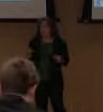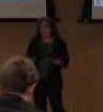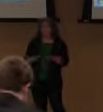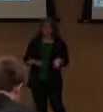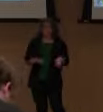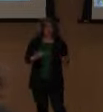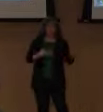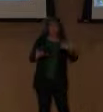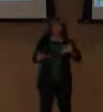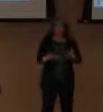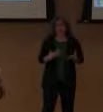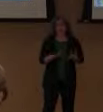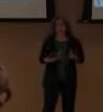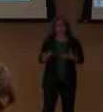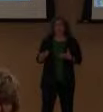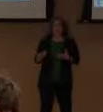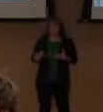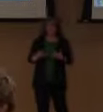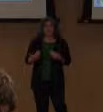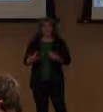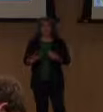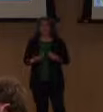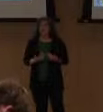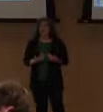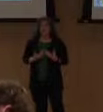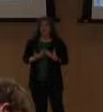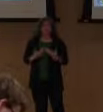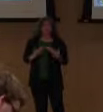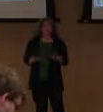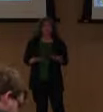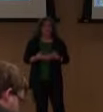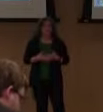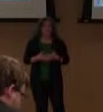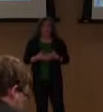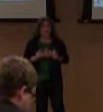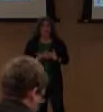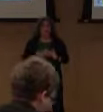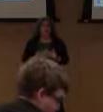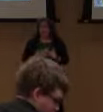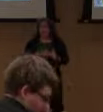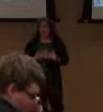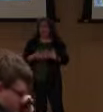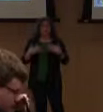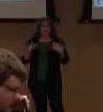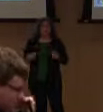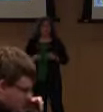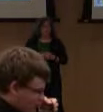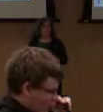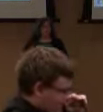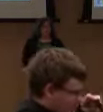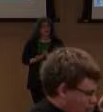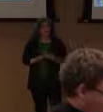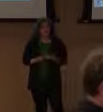unfortunately, deaf and hard of hearing students often get to college and they don't have the background that they need in order to